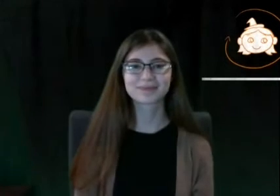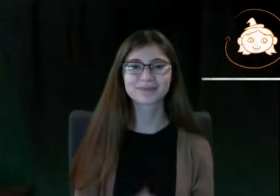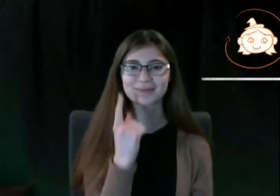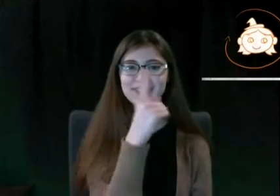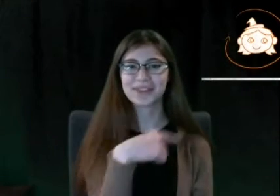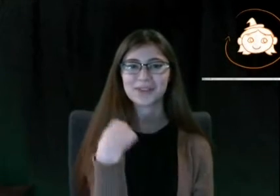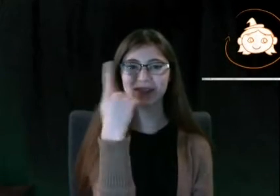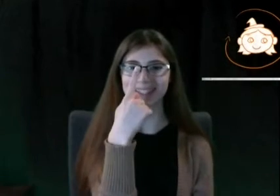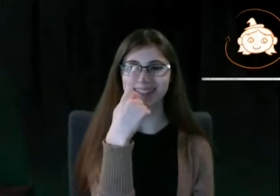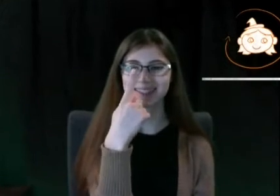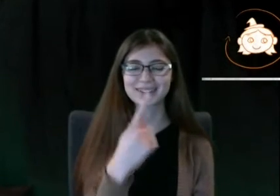Face.